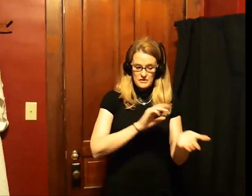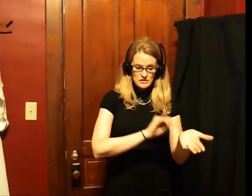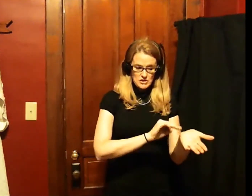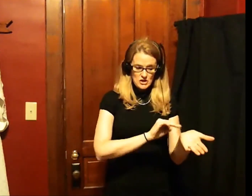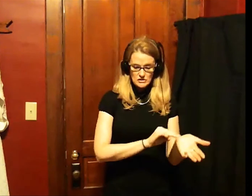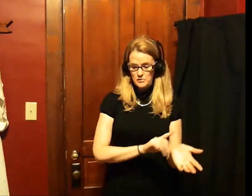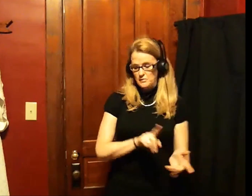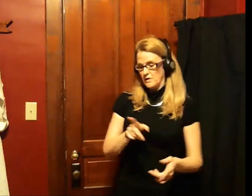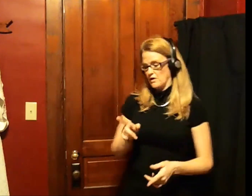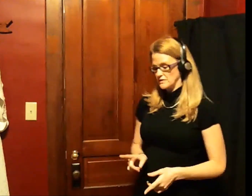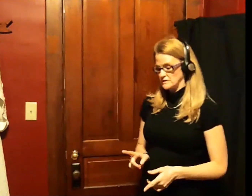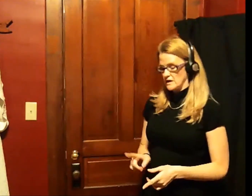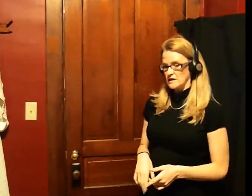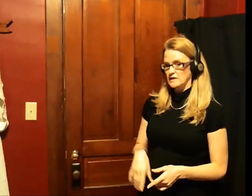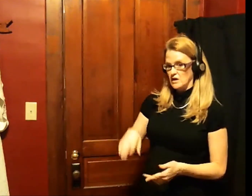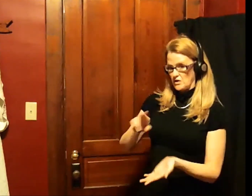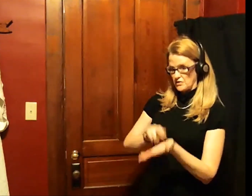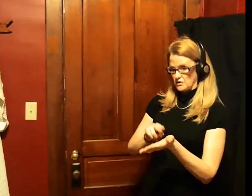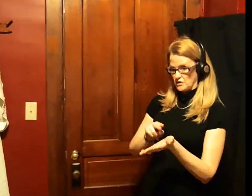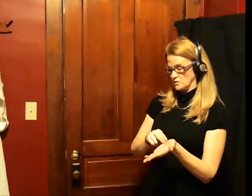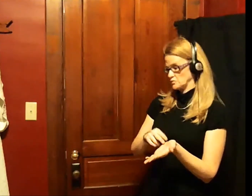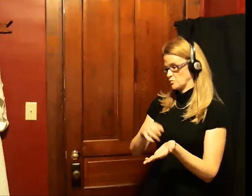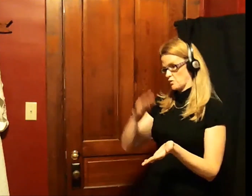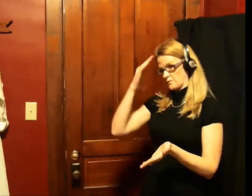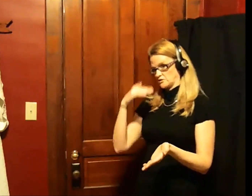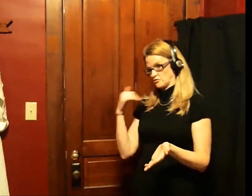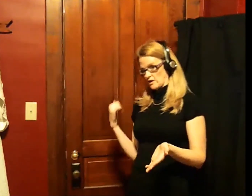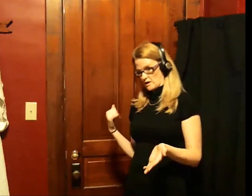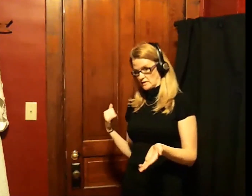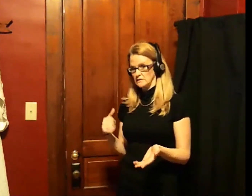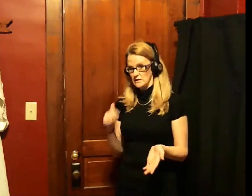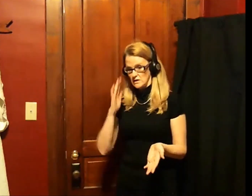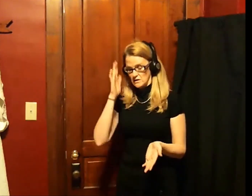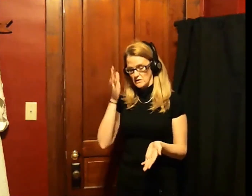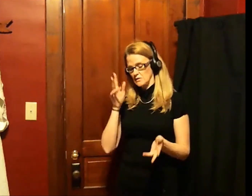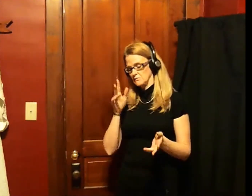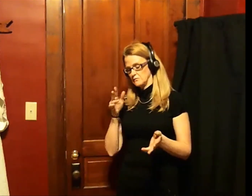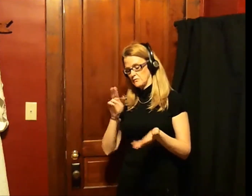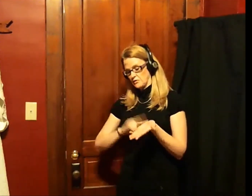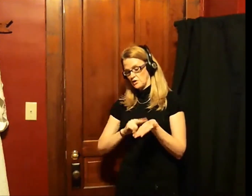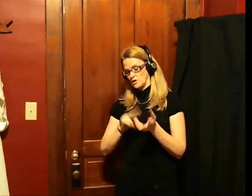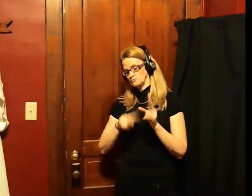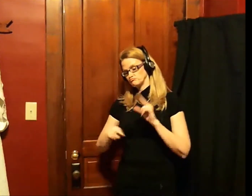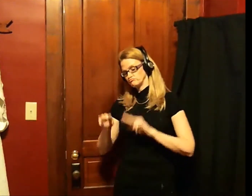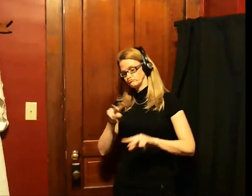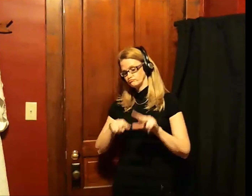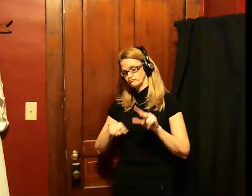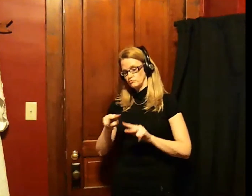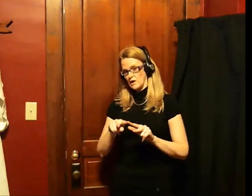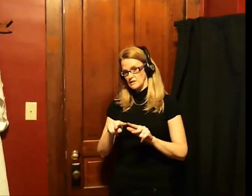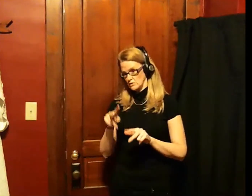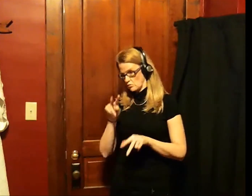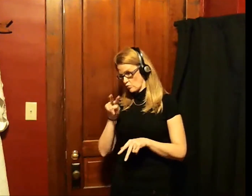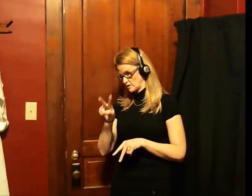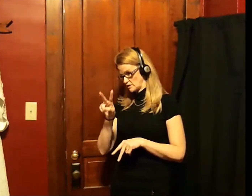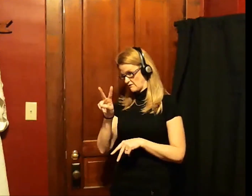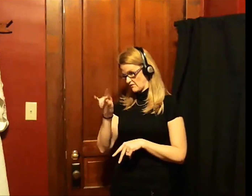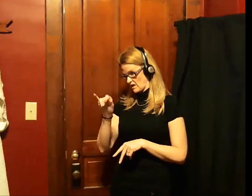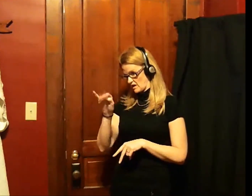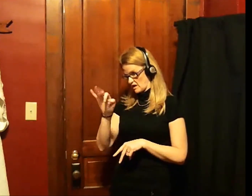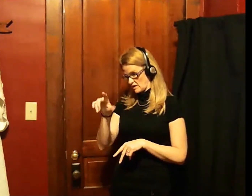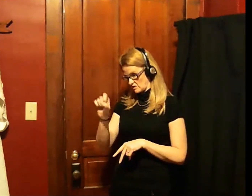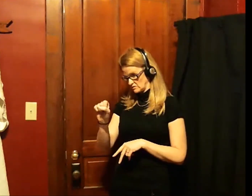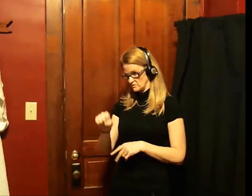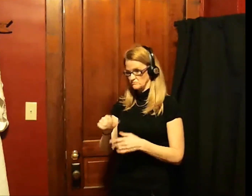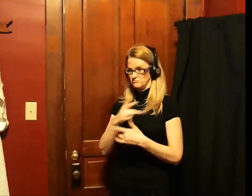on a pillow. The doctor will be on this side with the instrument and a nurse will be at the head of the bed. The nurse is there to monitor you, watch your